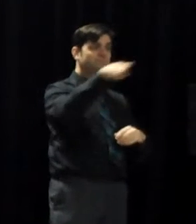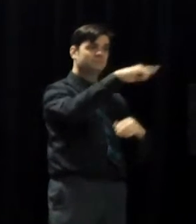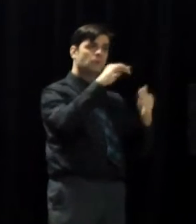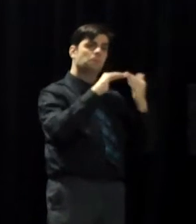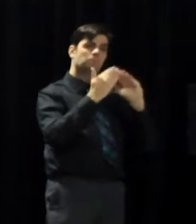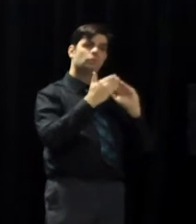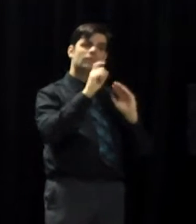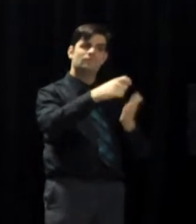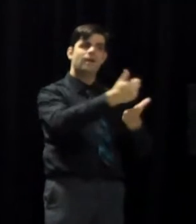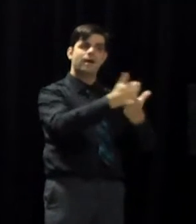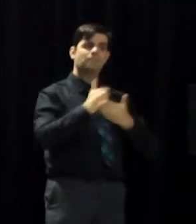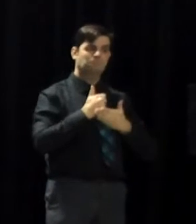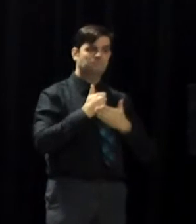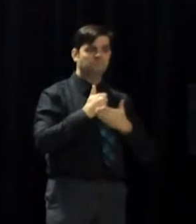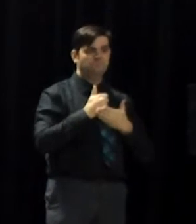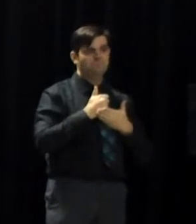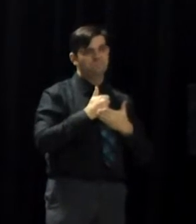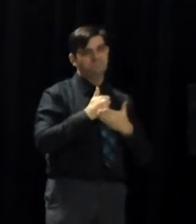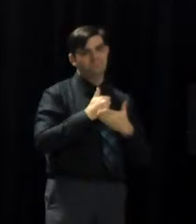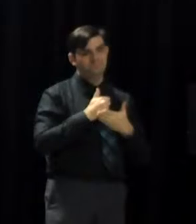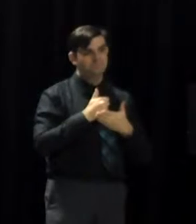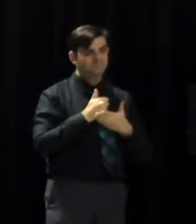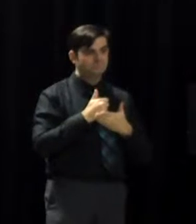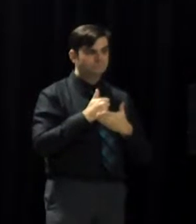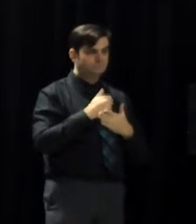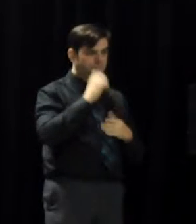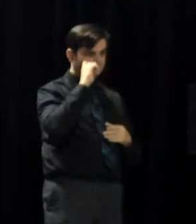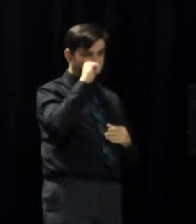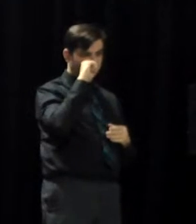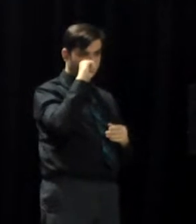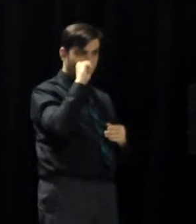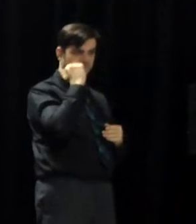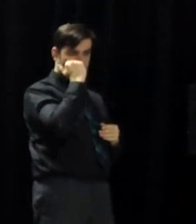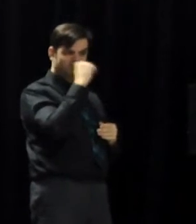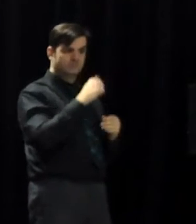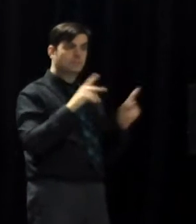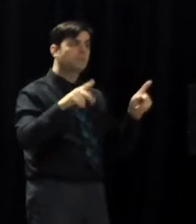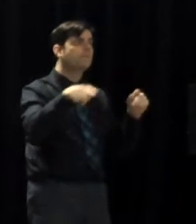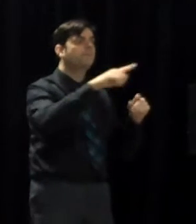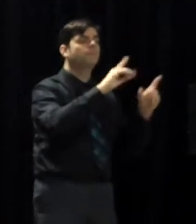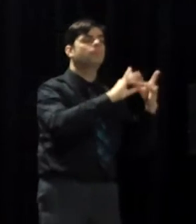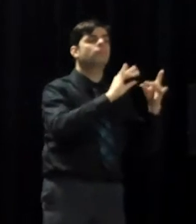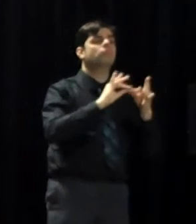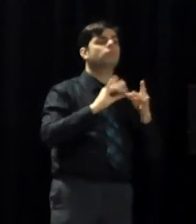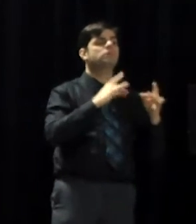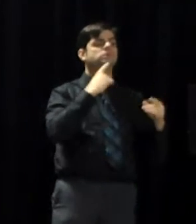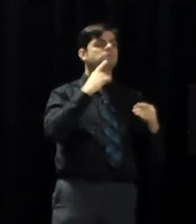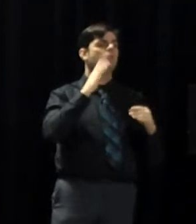growth, everyone always said we're going to see increased case levels. I think how fast it happened